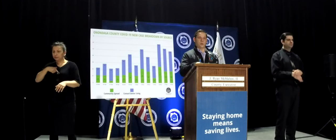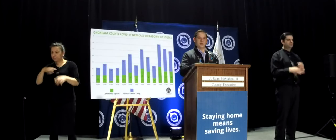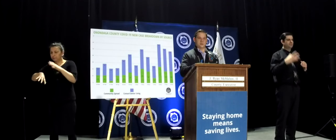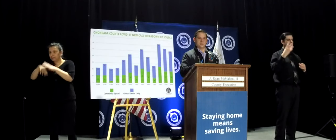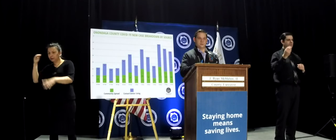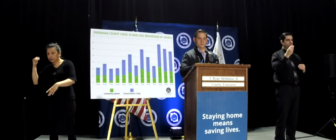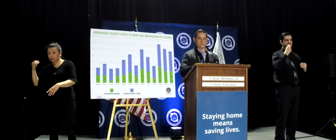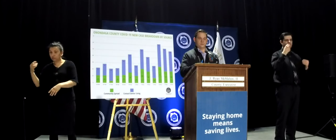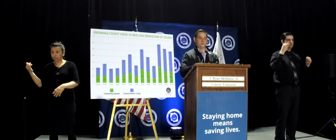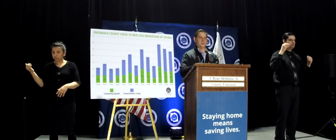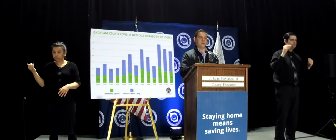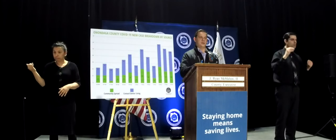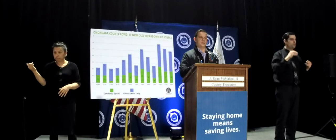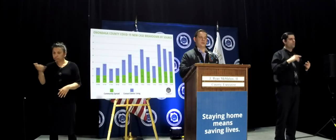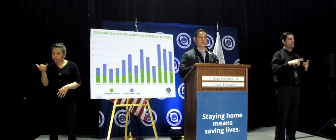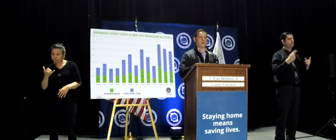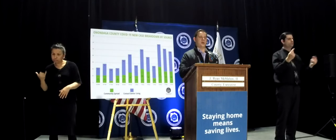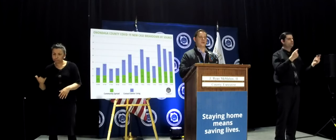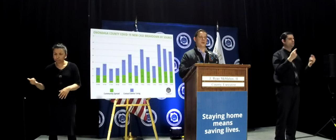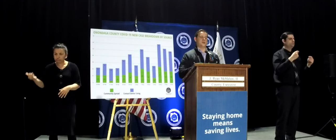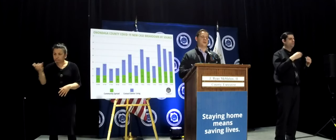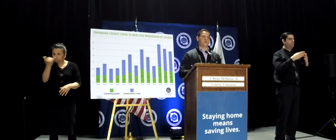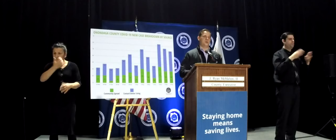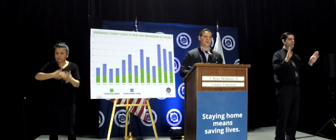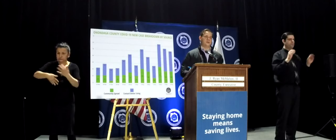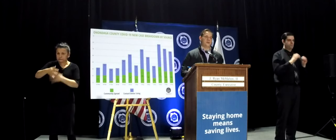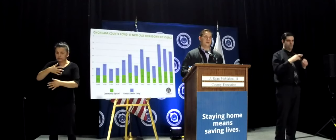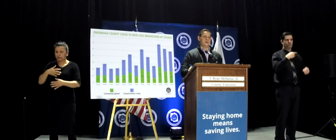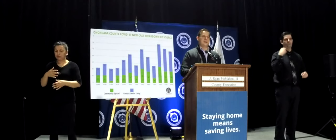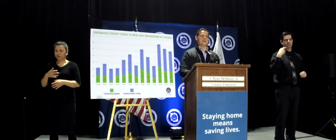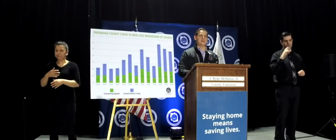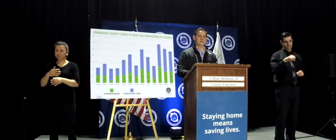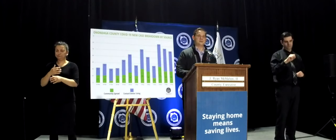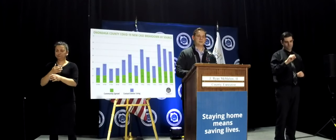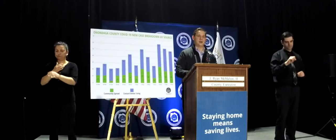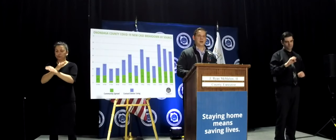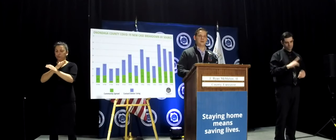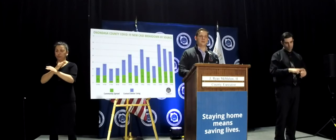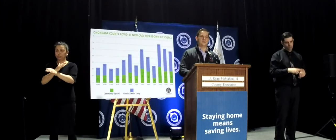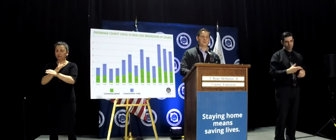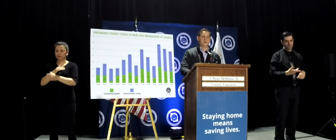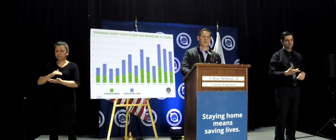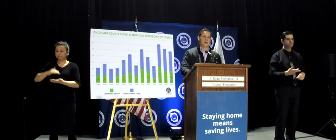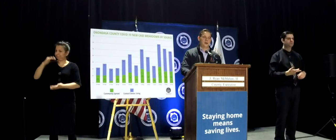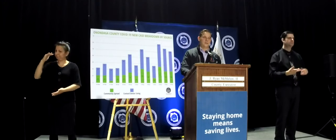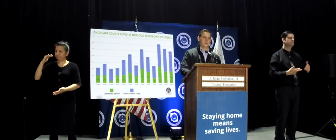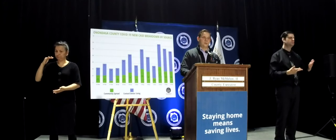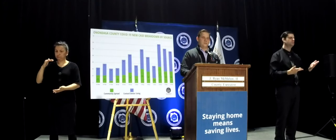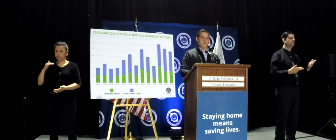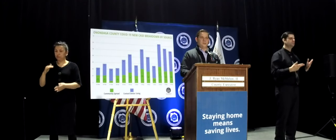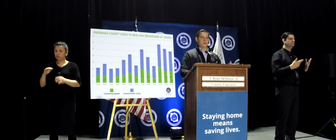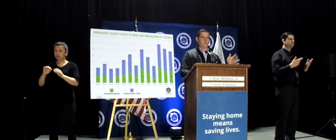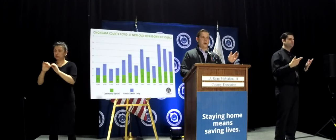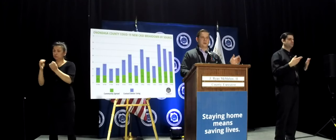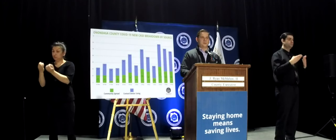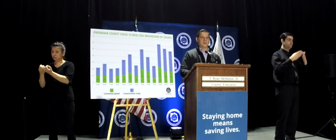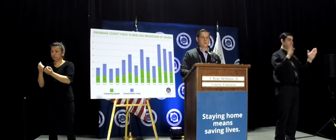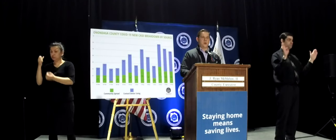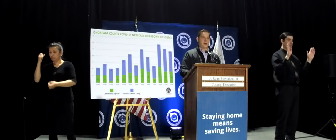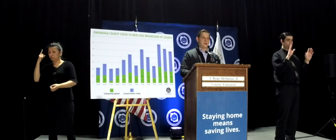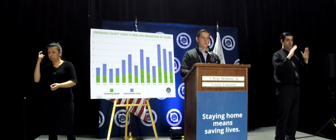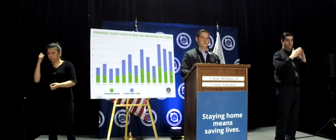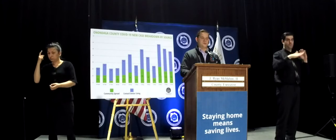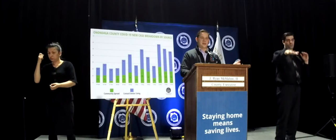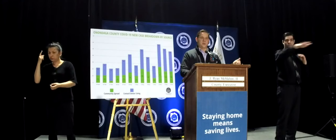there's more risk. And to your point, Andrew, I think the community gets it for the most part.